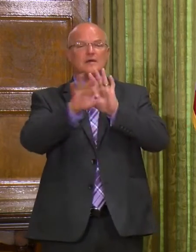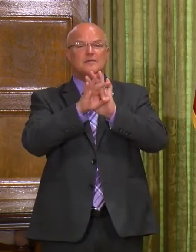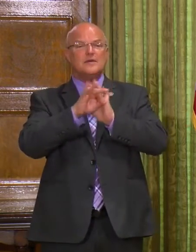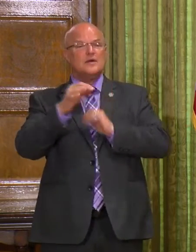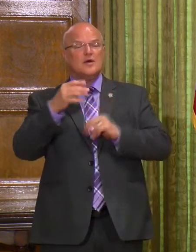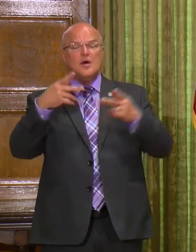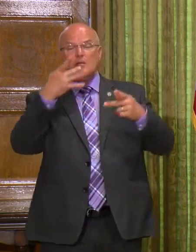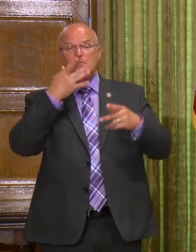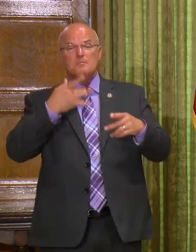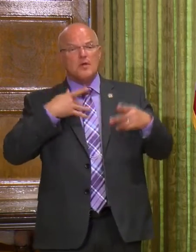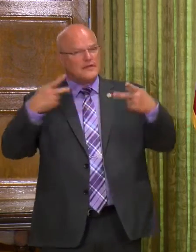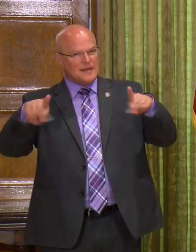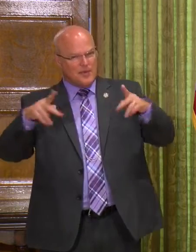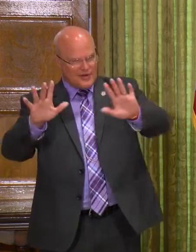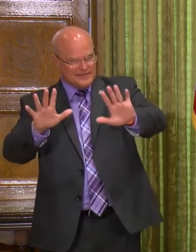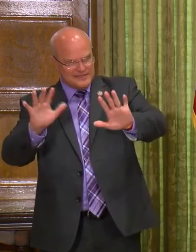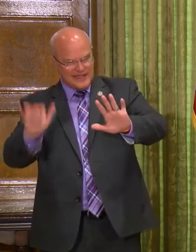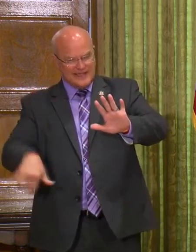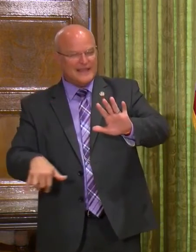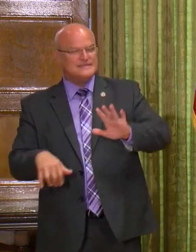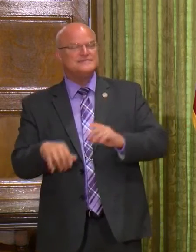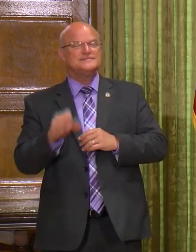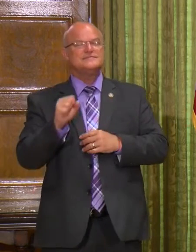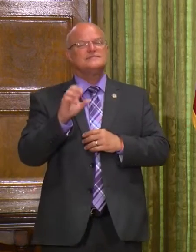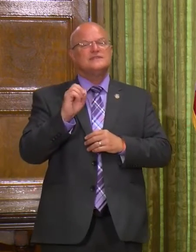birthday parties, but things of that sort.